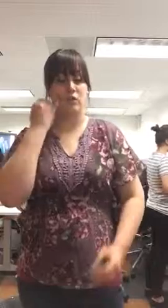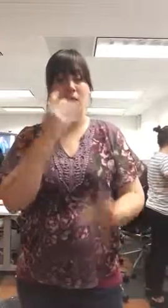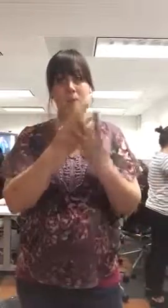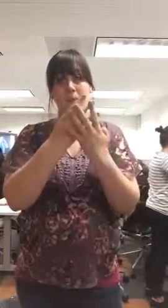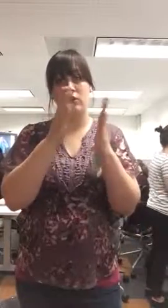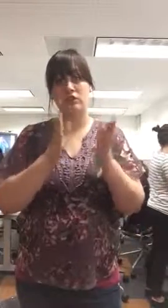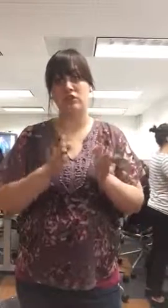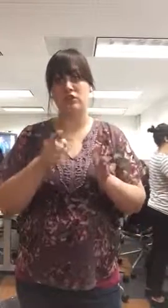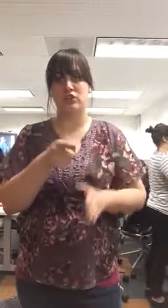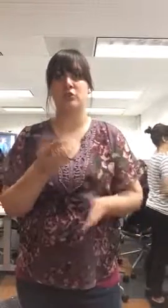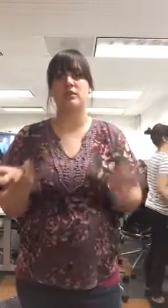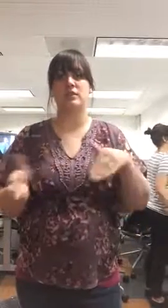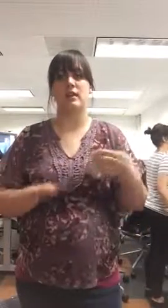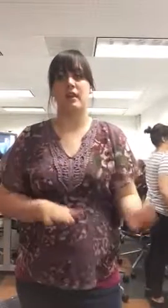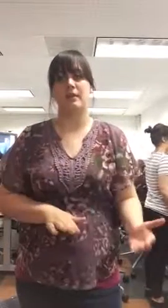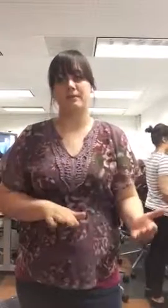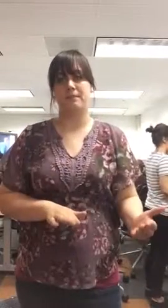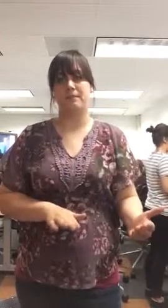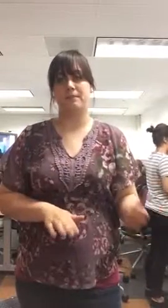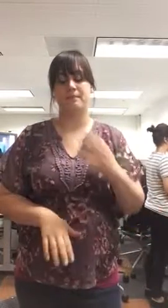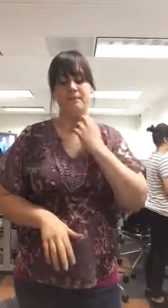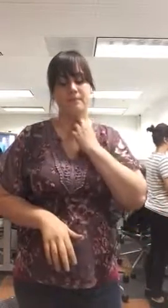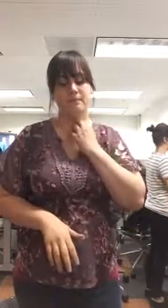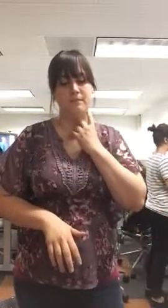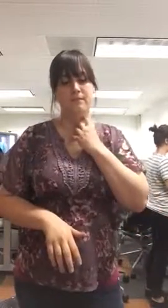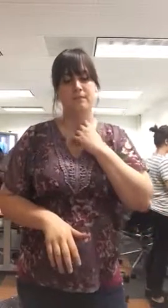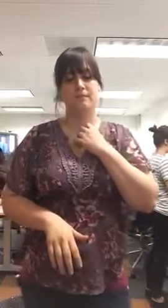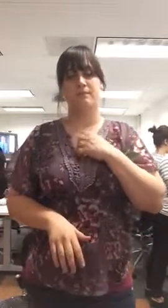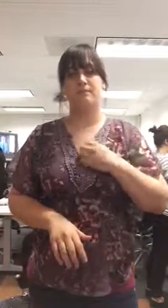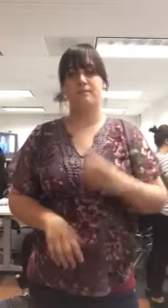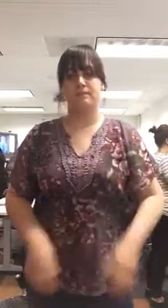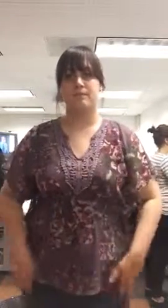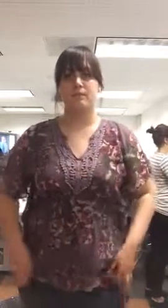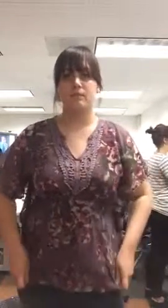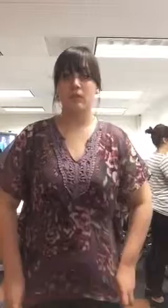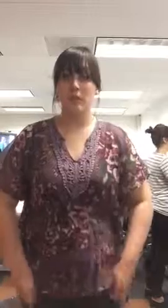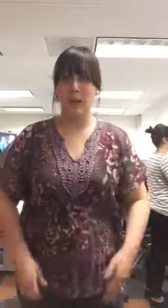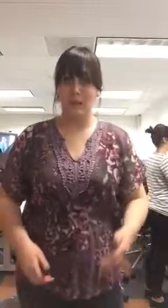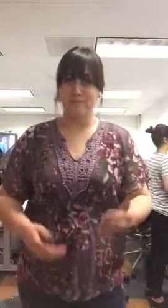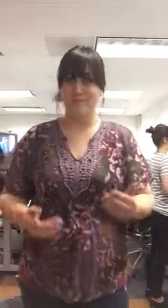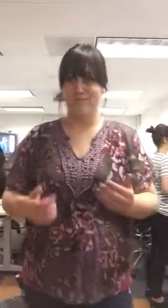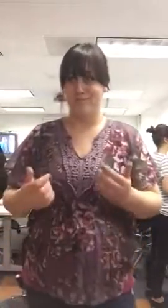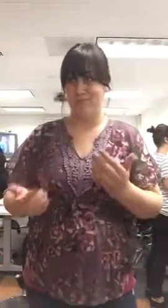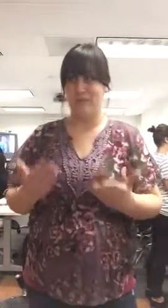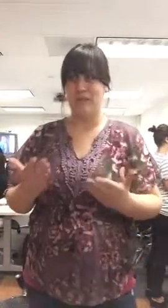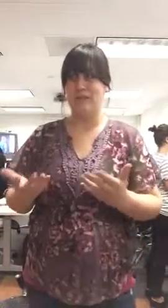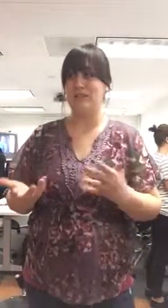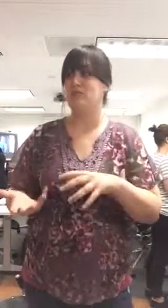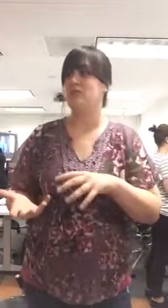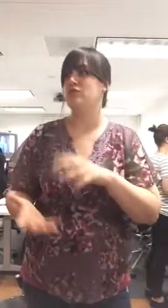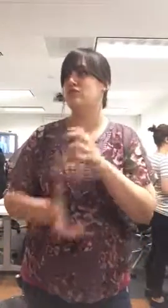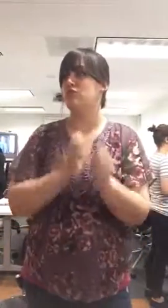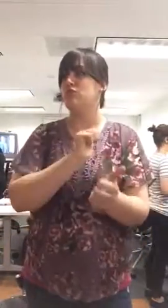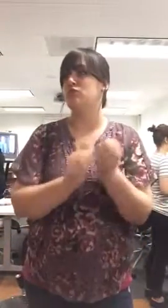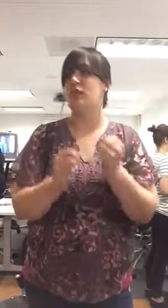If the Soviets followed the scorched earth policy, they probably destroyed a lot of their own stuff. Okay, good question. And taking into the